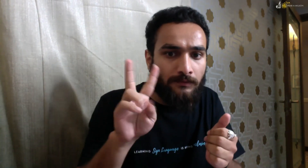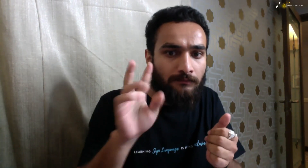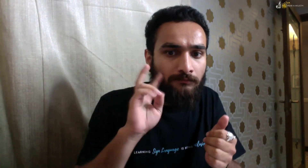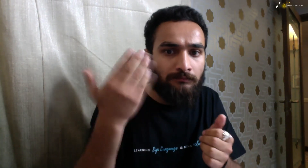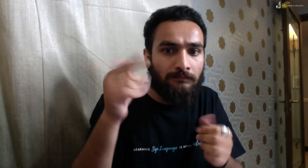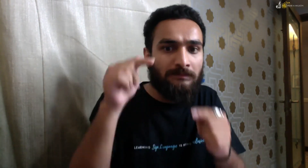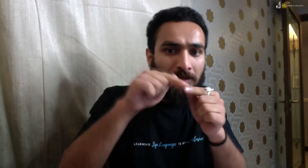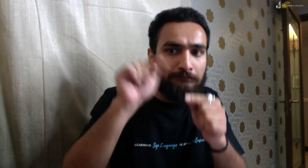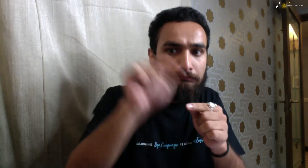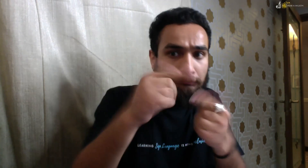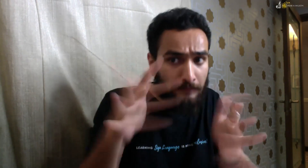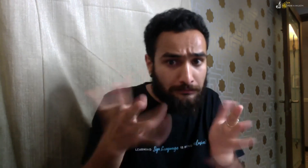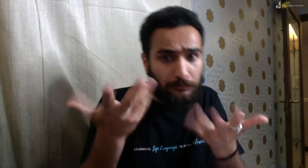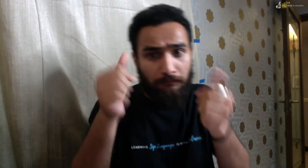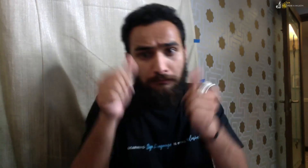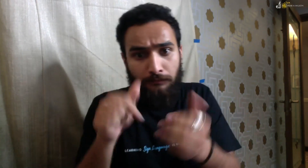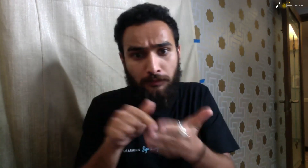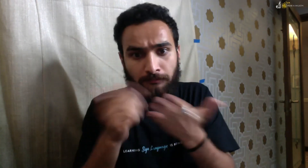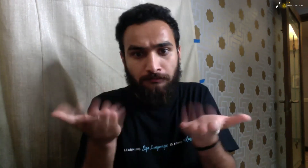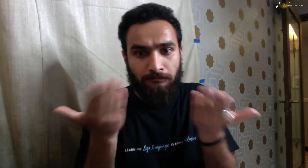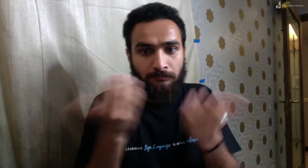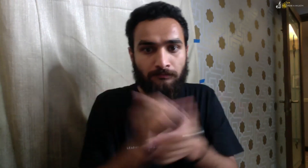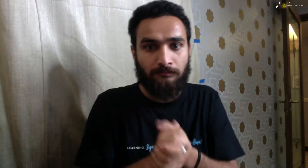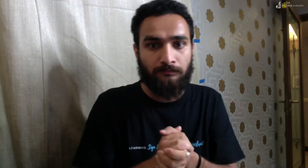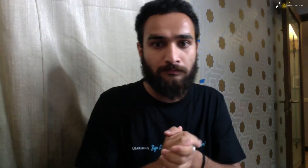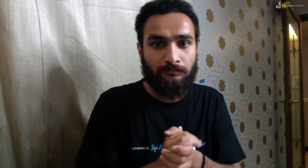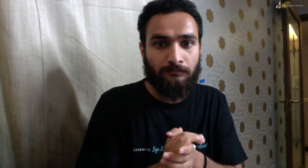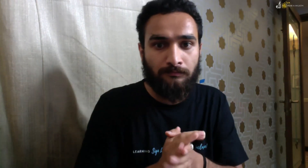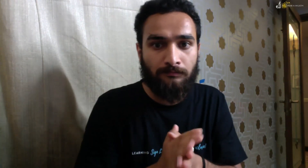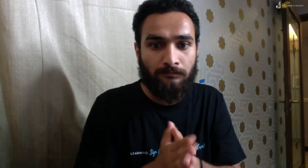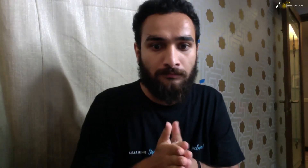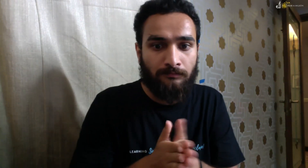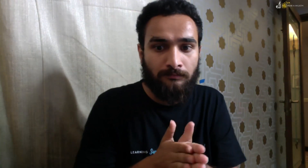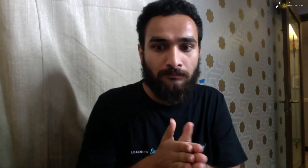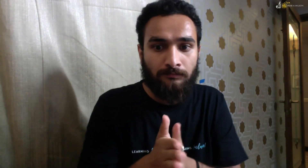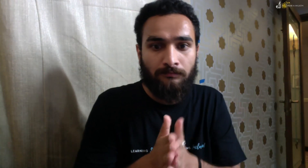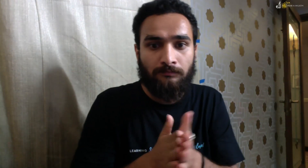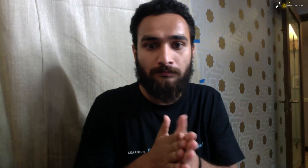All right. Can we have the results if the polls are done?